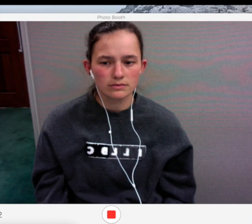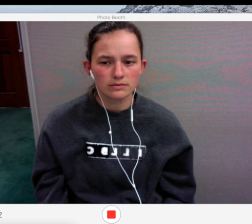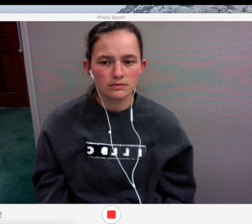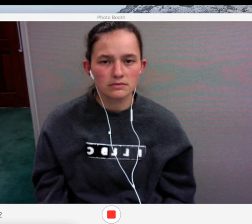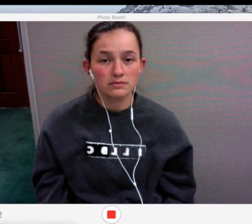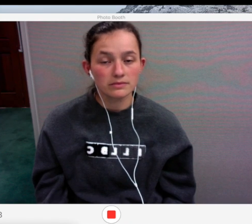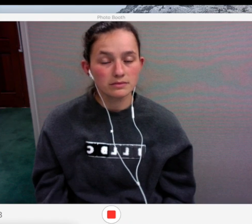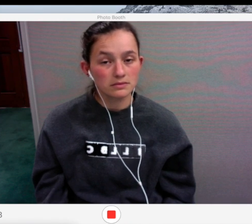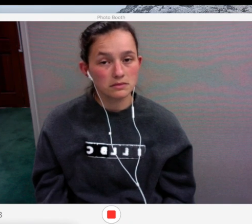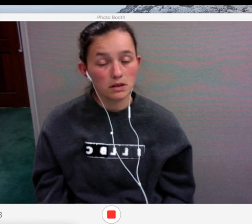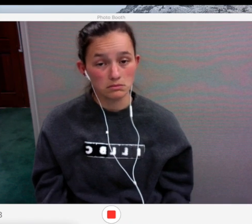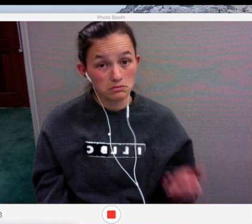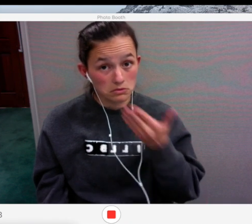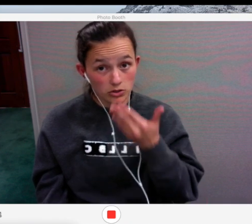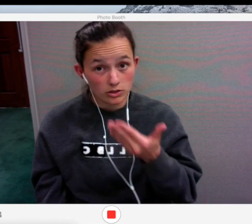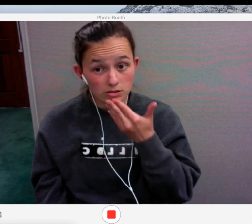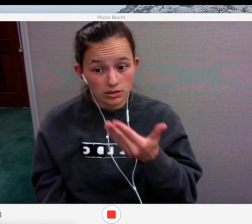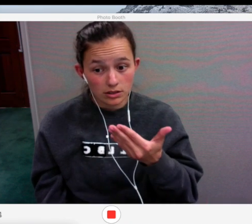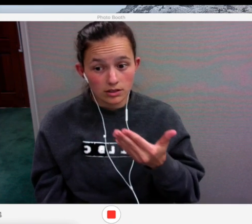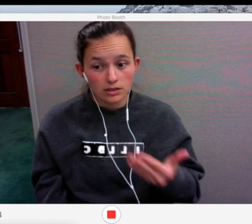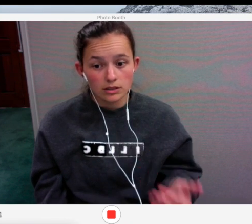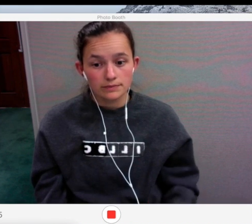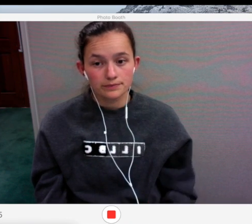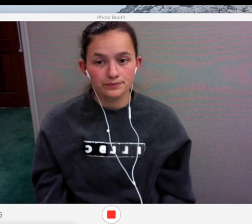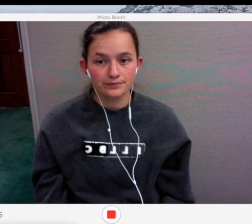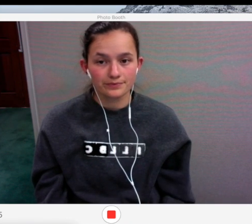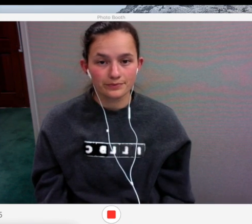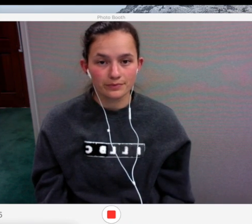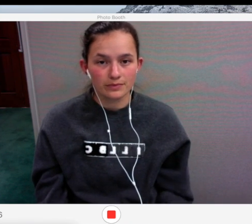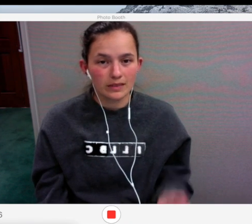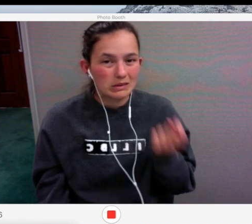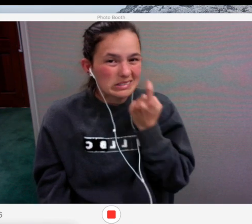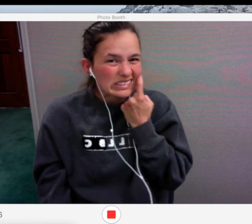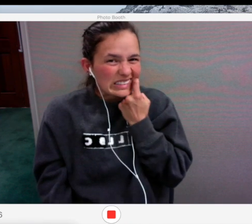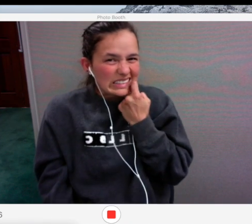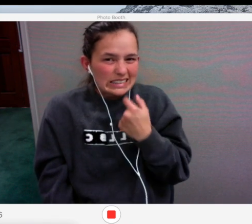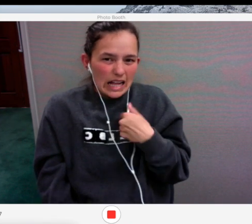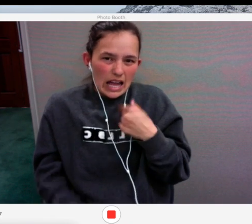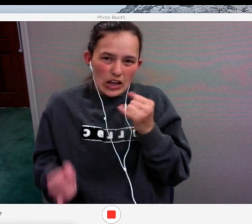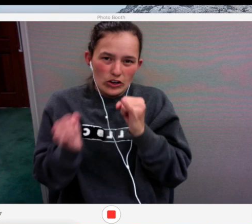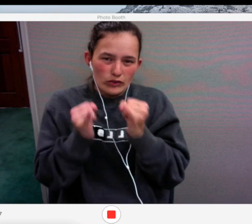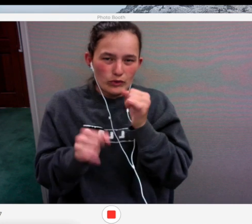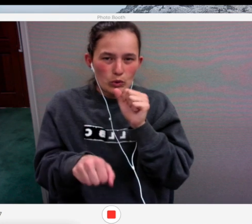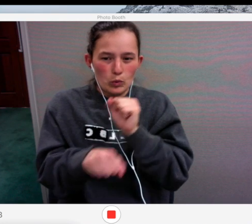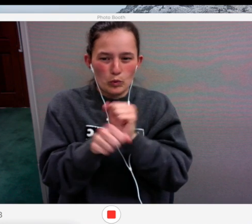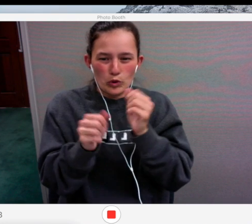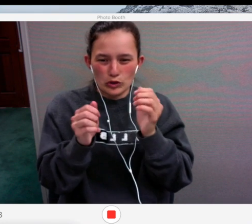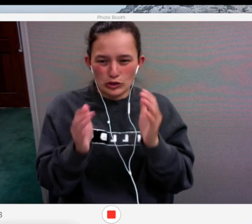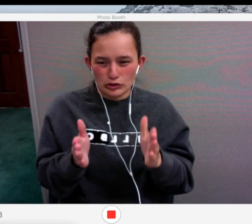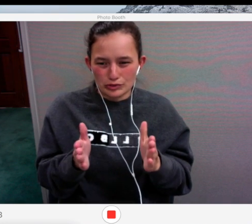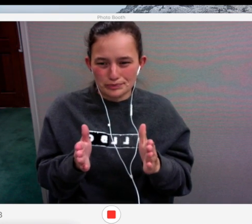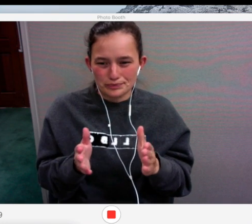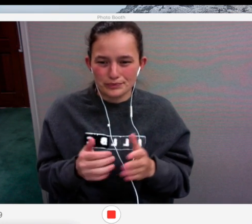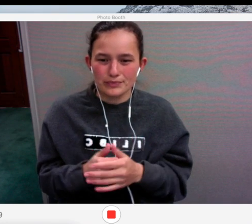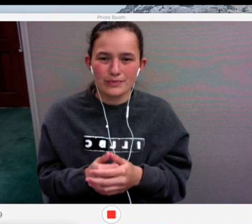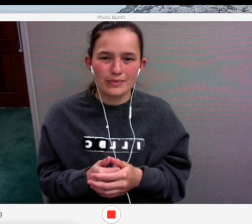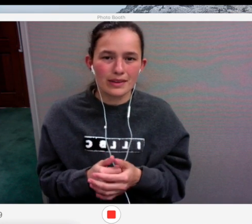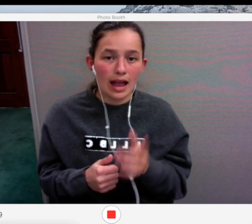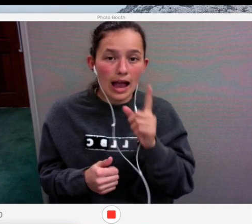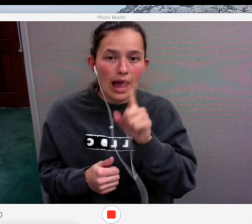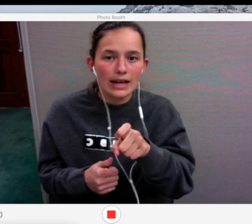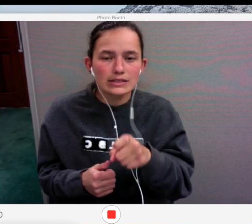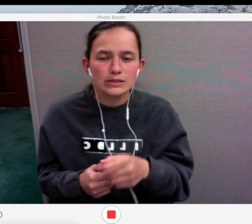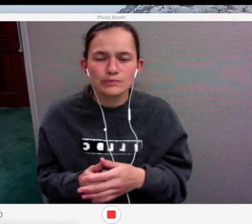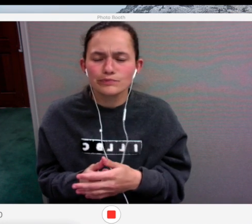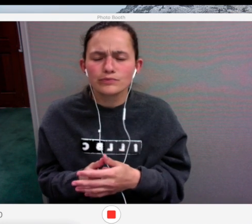That sounds really good. I recently interviewed an employer that, and I asked them what